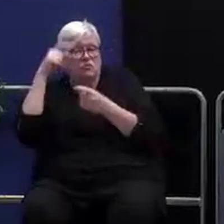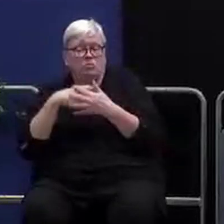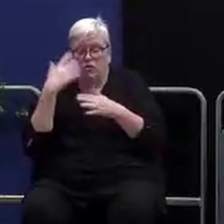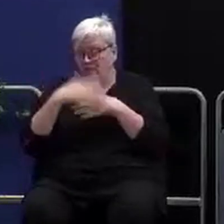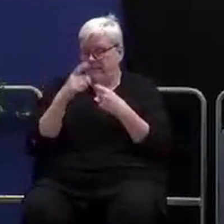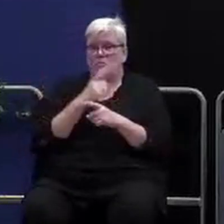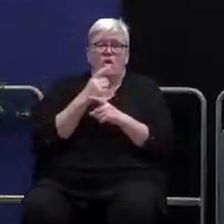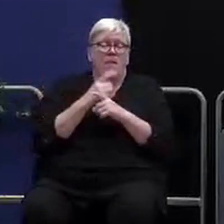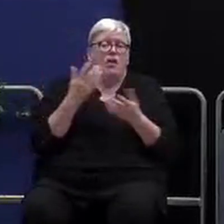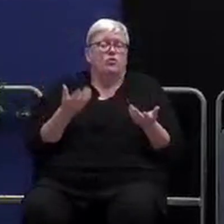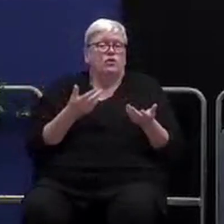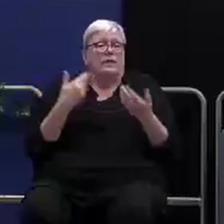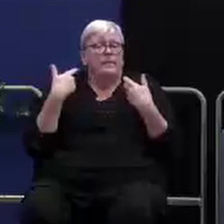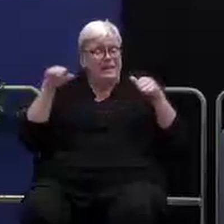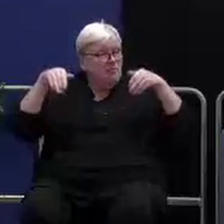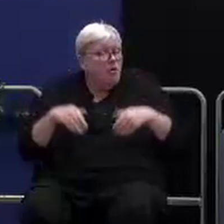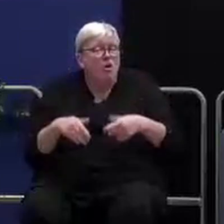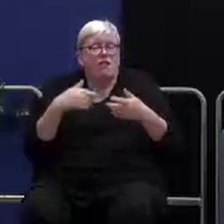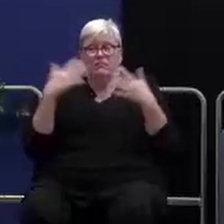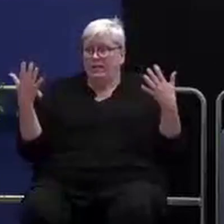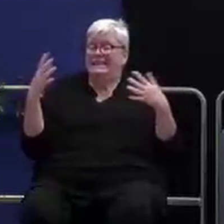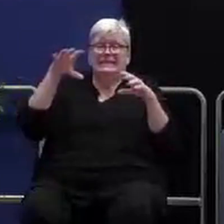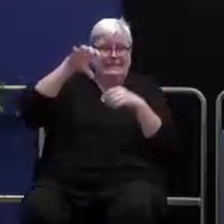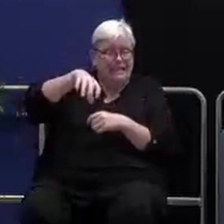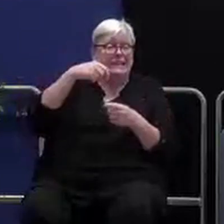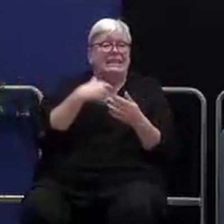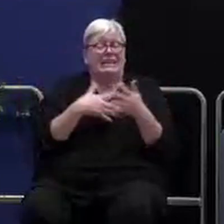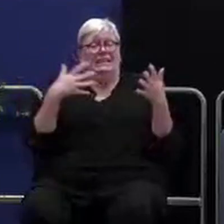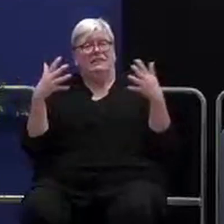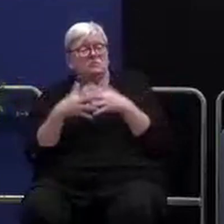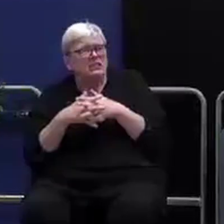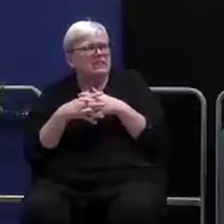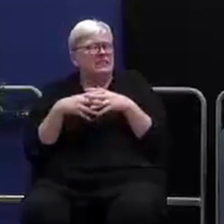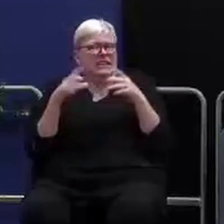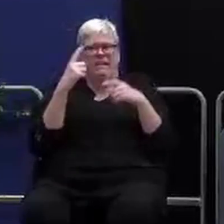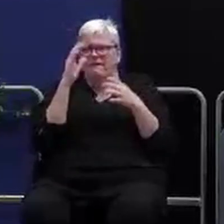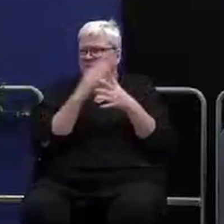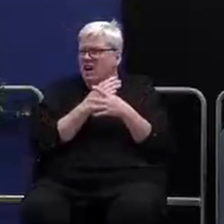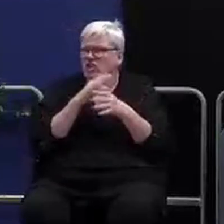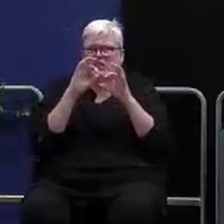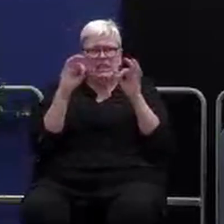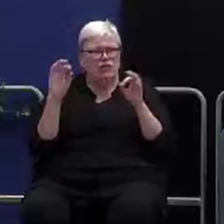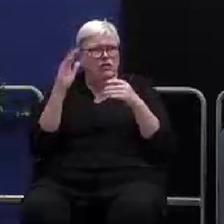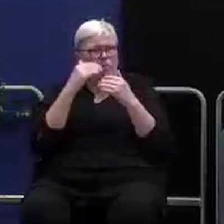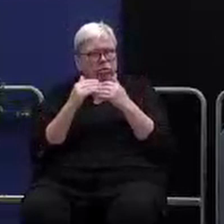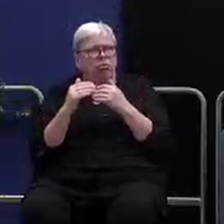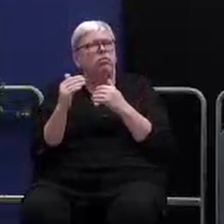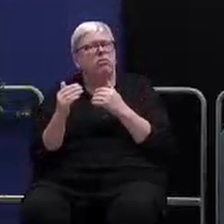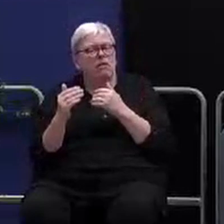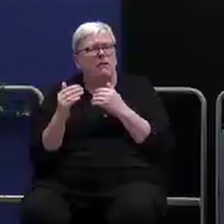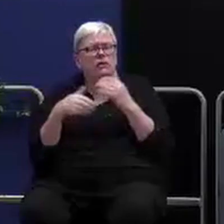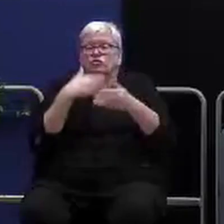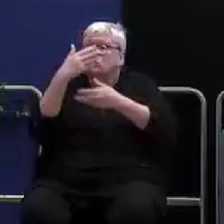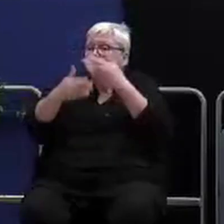spoken of. But she was born in the wrong city, the first displacement, the first secret of all the rest. The stories